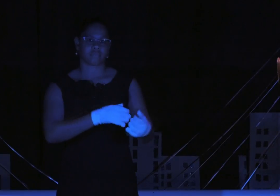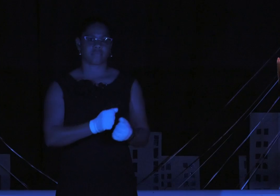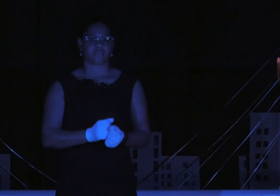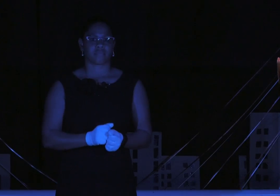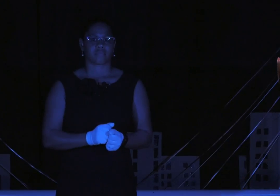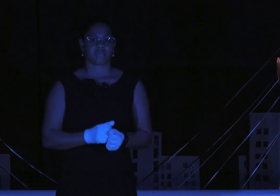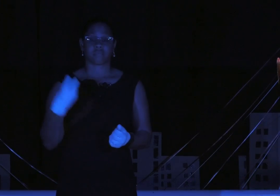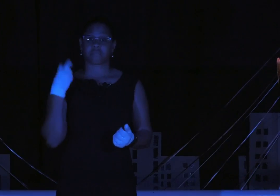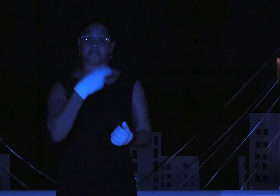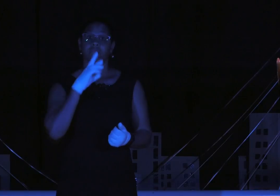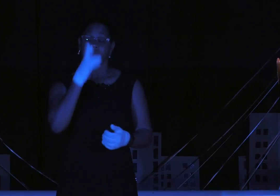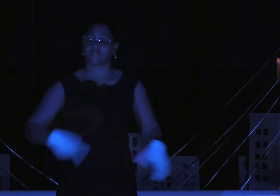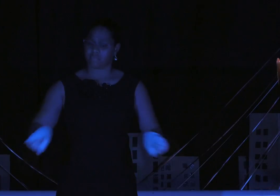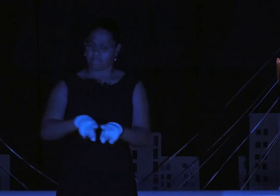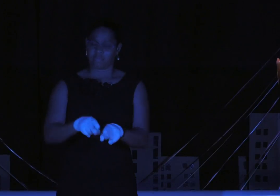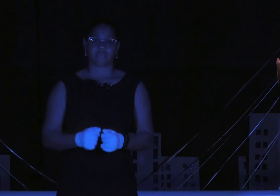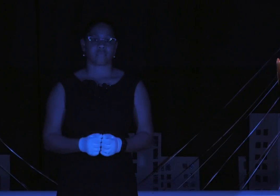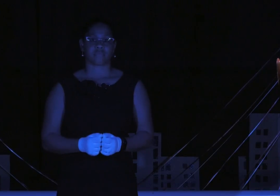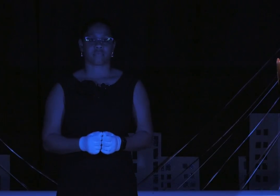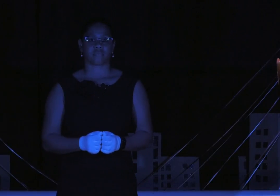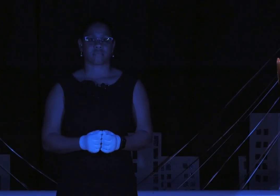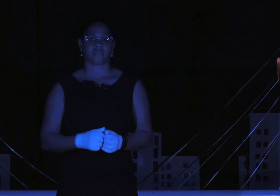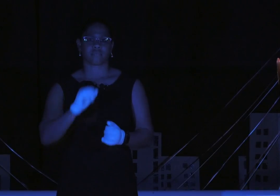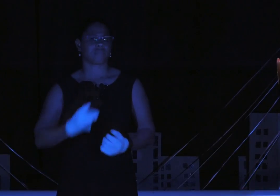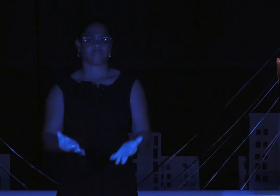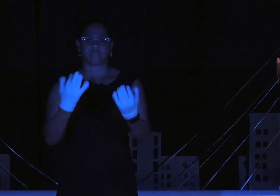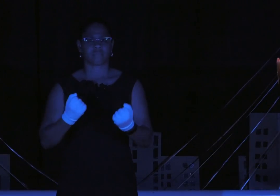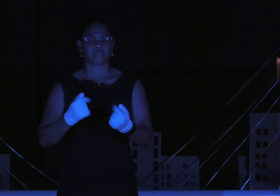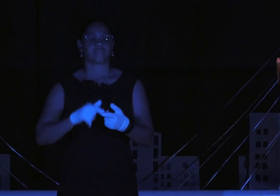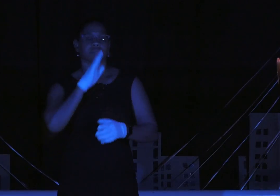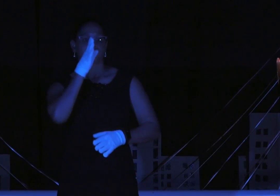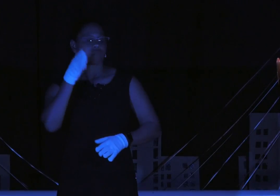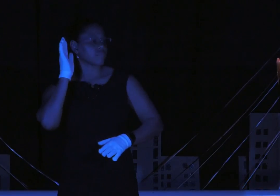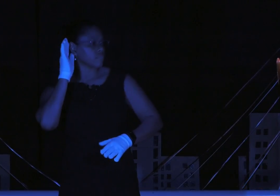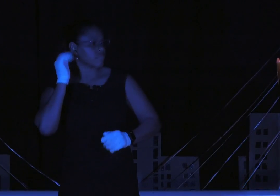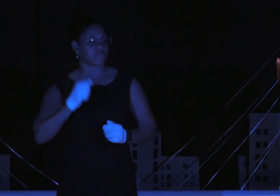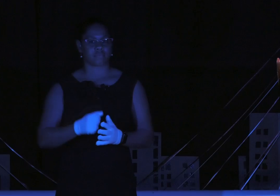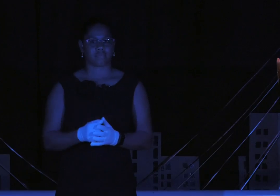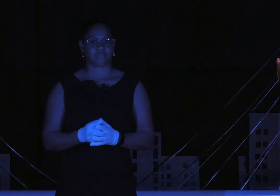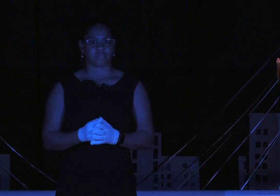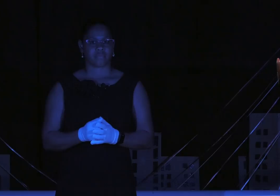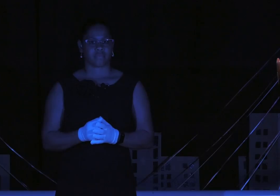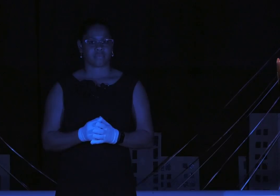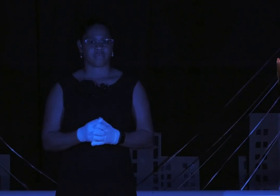We are the same. I want to be heard. Give me a